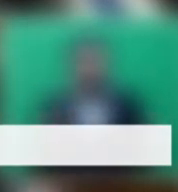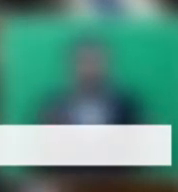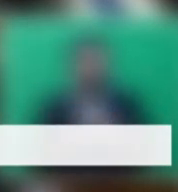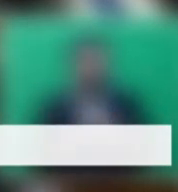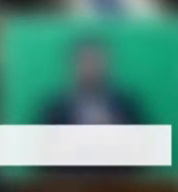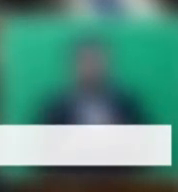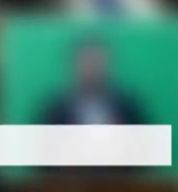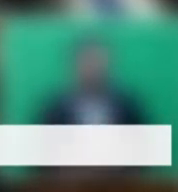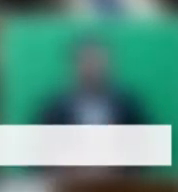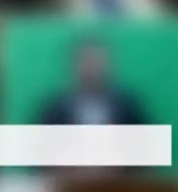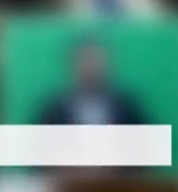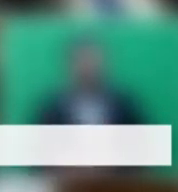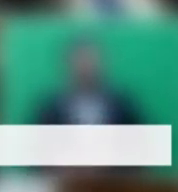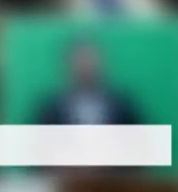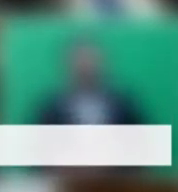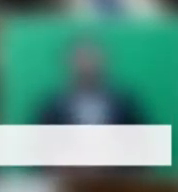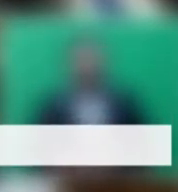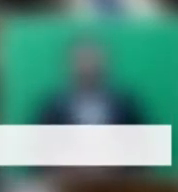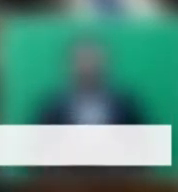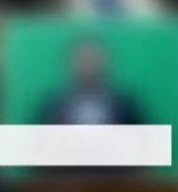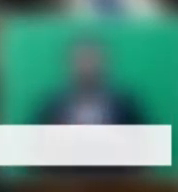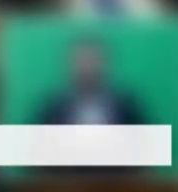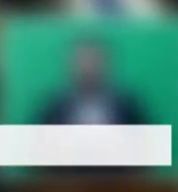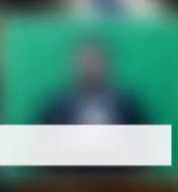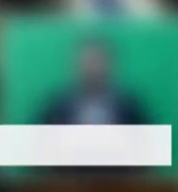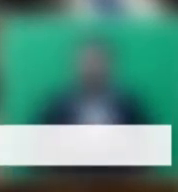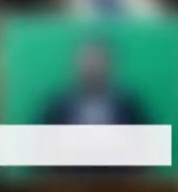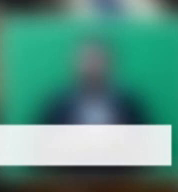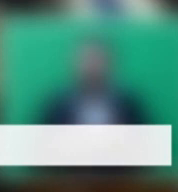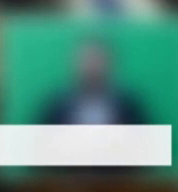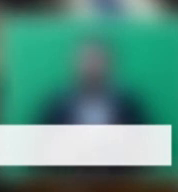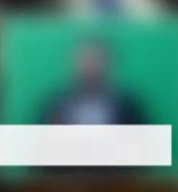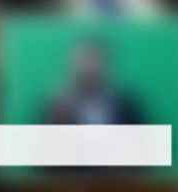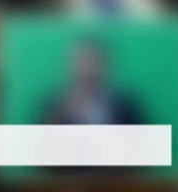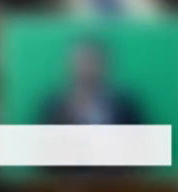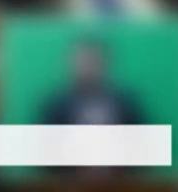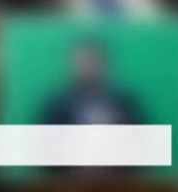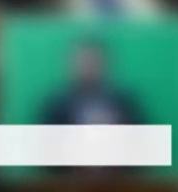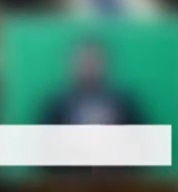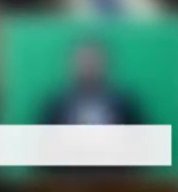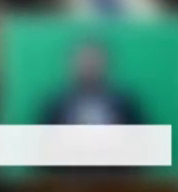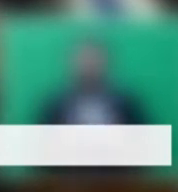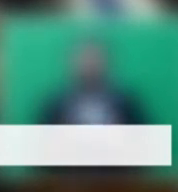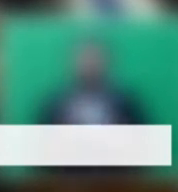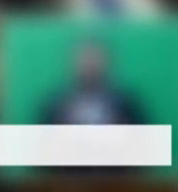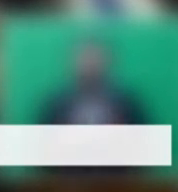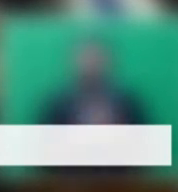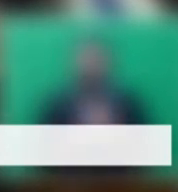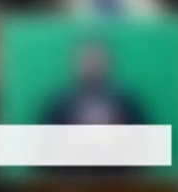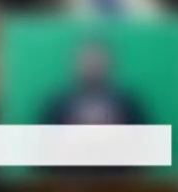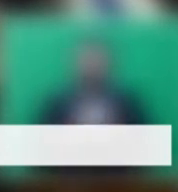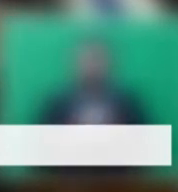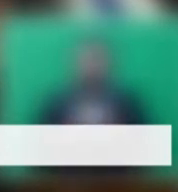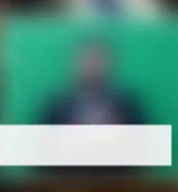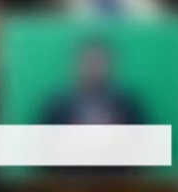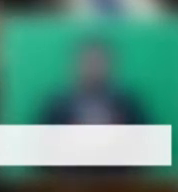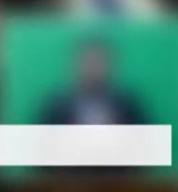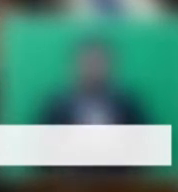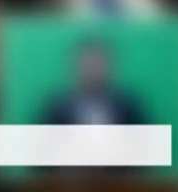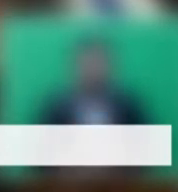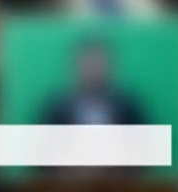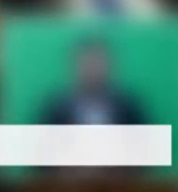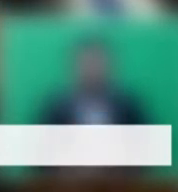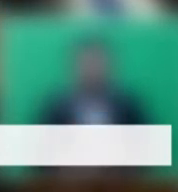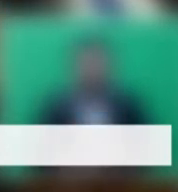Saturday's statement by the Prime Minister and as per the Fiji First government's strong stance on adhering to strict COVID-19 safe protocols